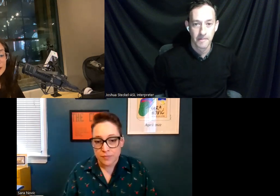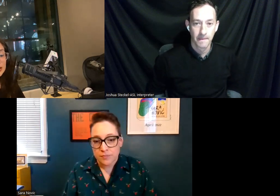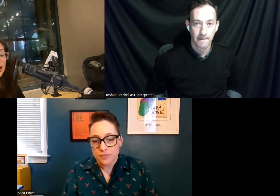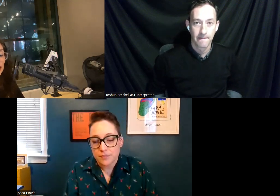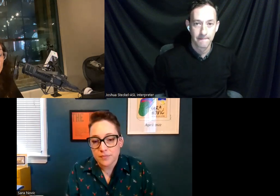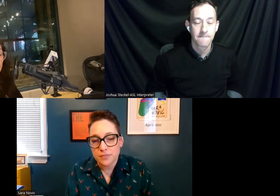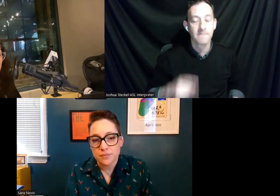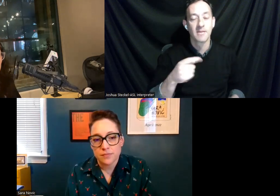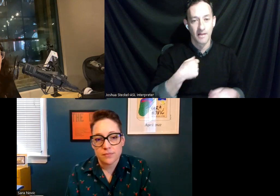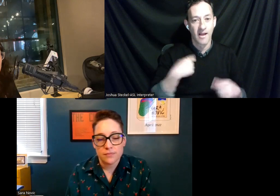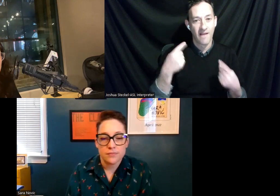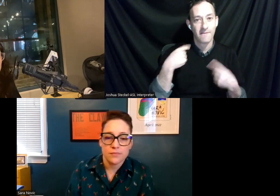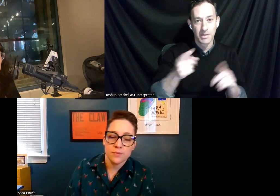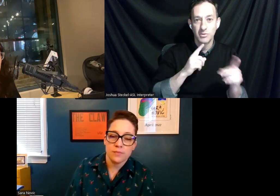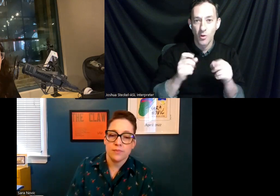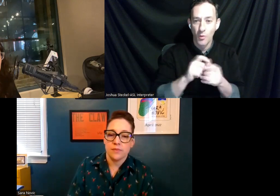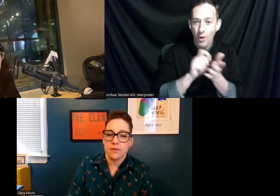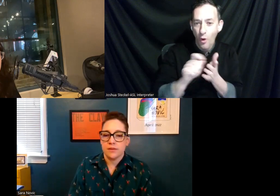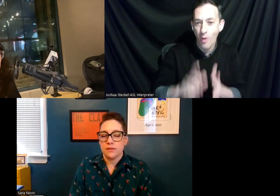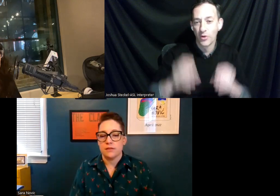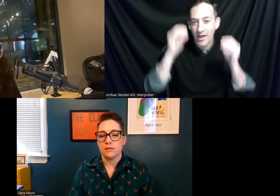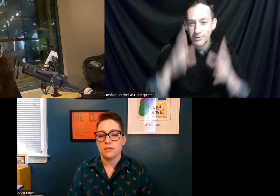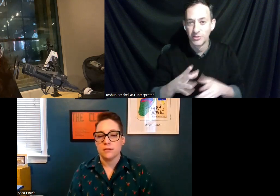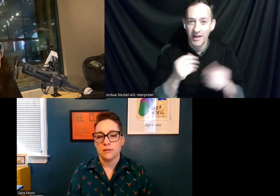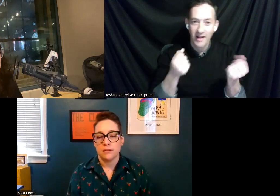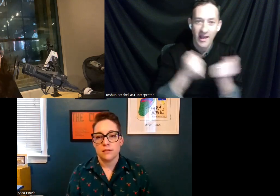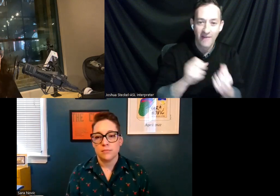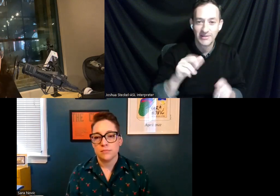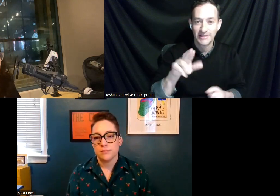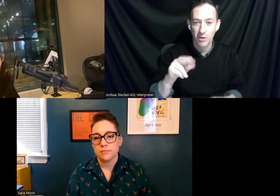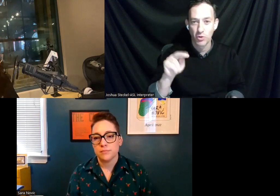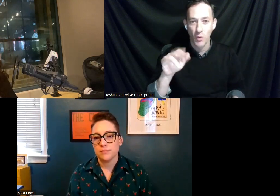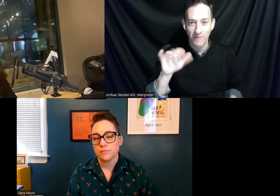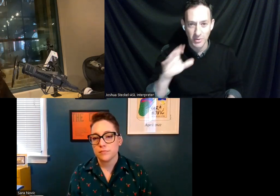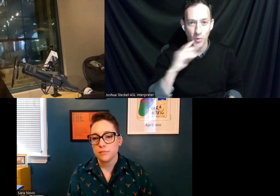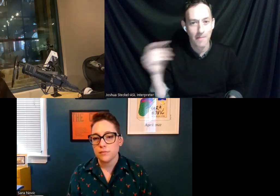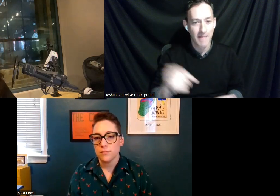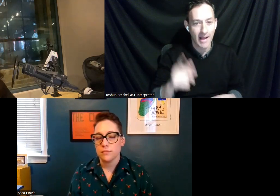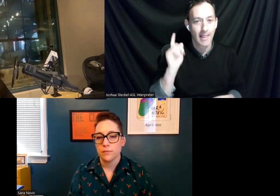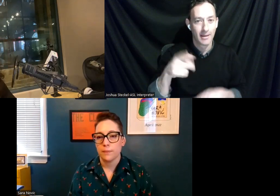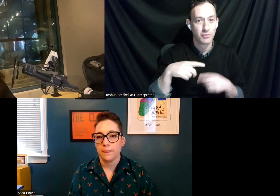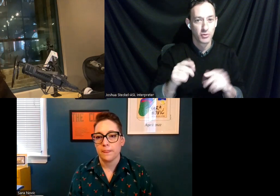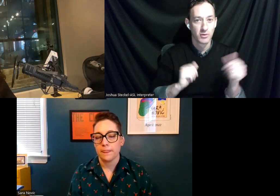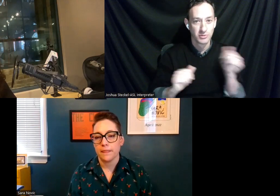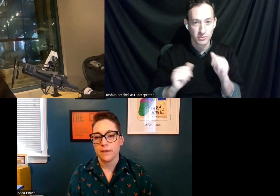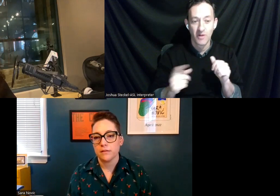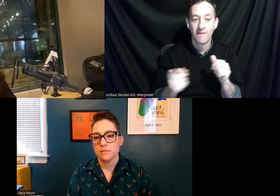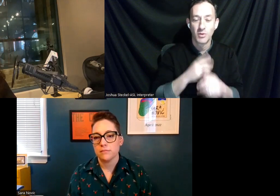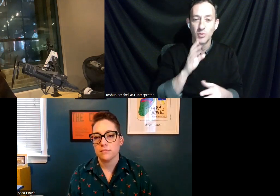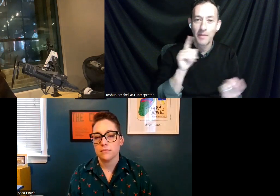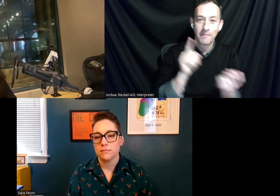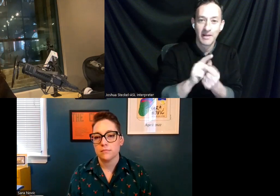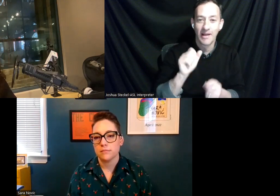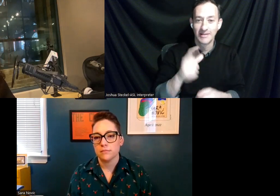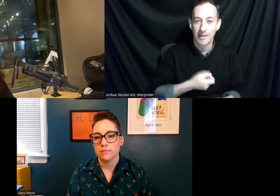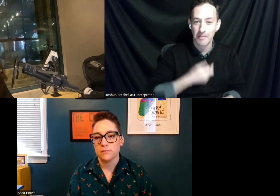I've been talking with author, educator, and advocate Sara Nović. She'll be back with us later in the show. But first, I'll meet an ASL poet who